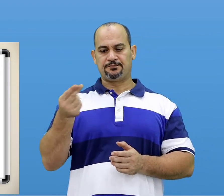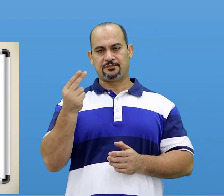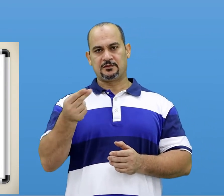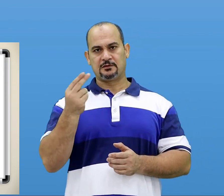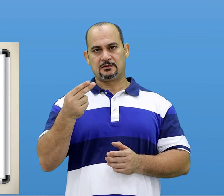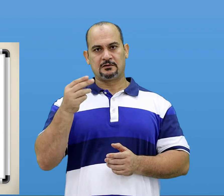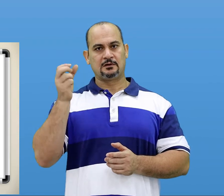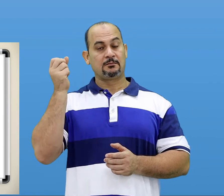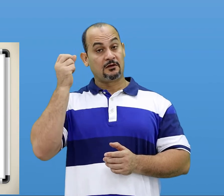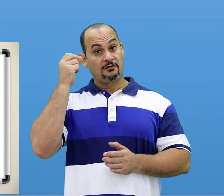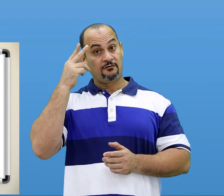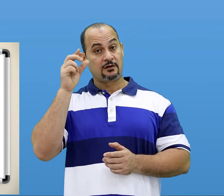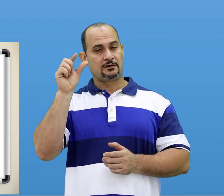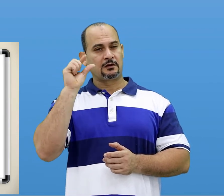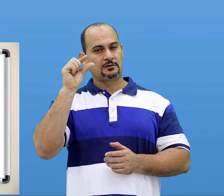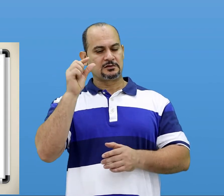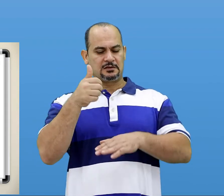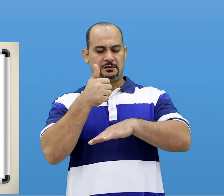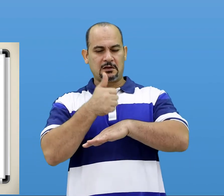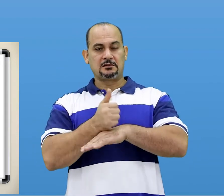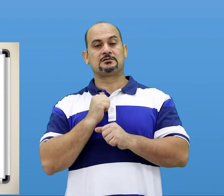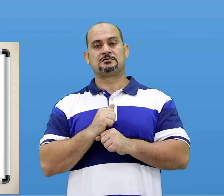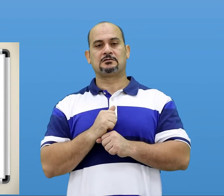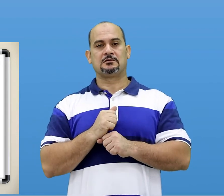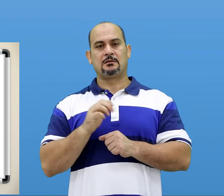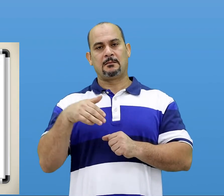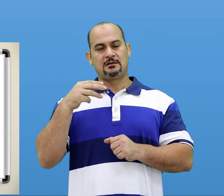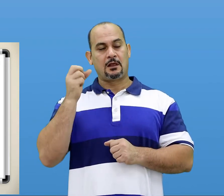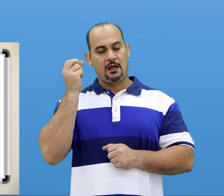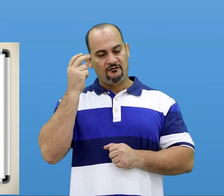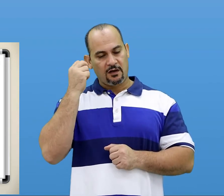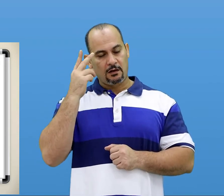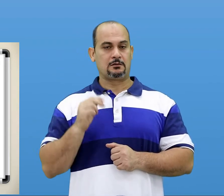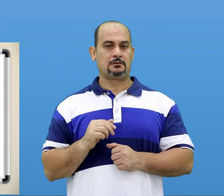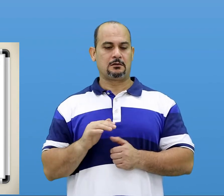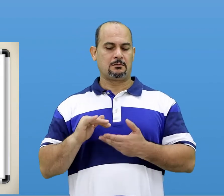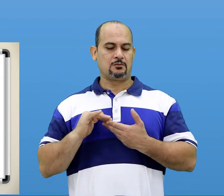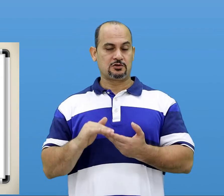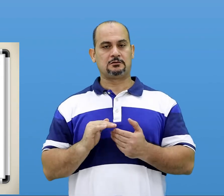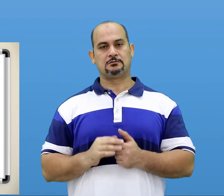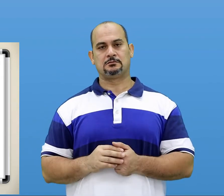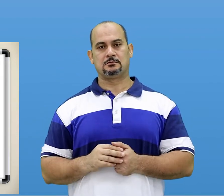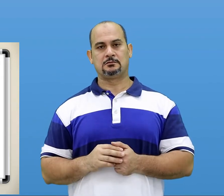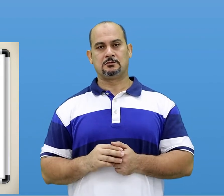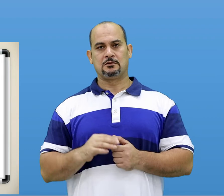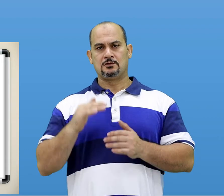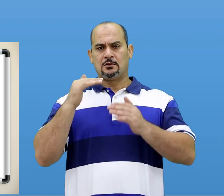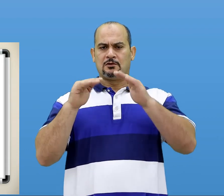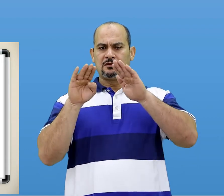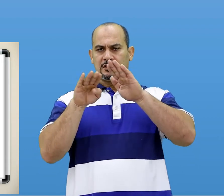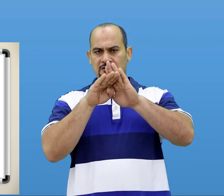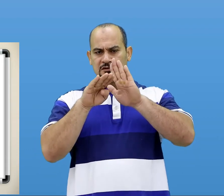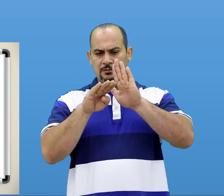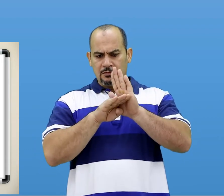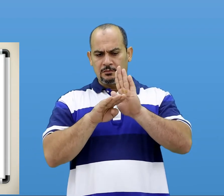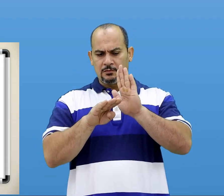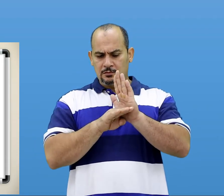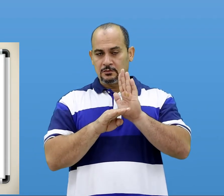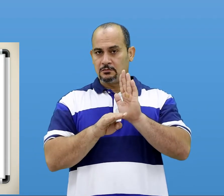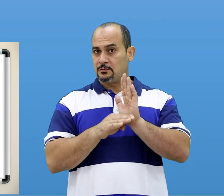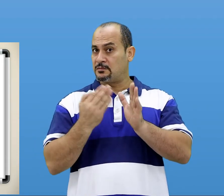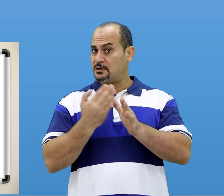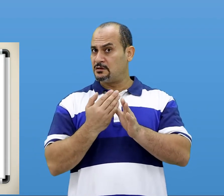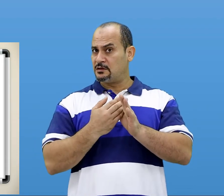ideas, supporting details, ideas, and thoughts. Try to put them in order